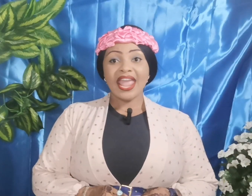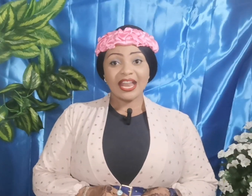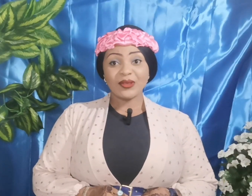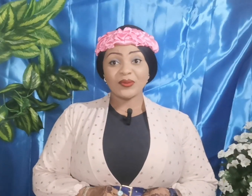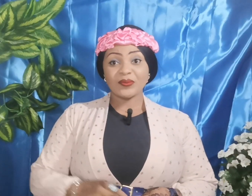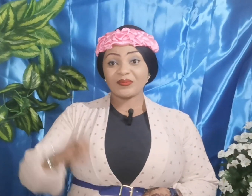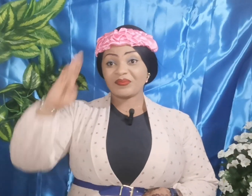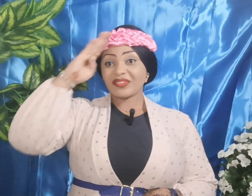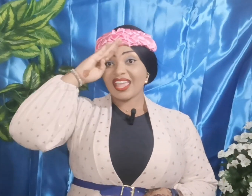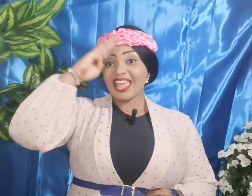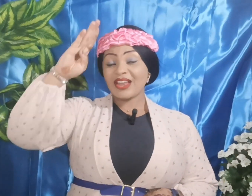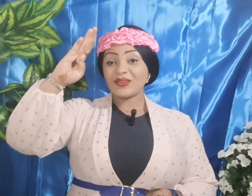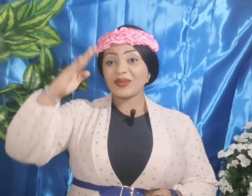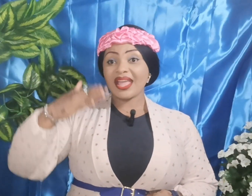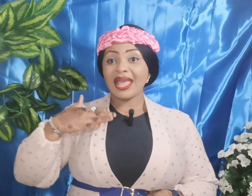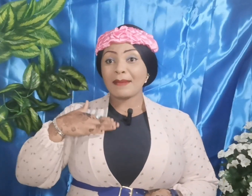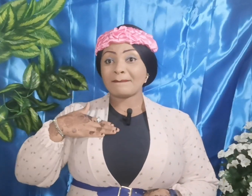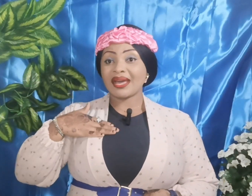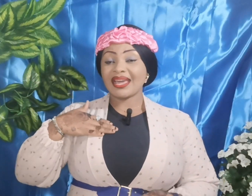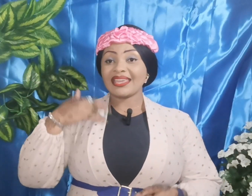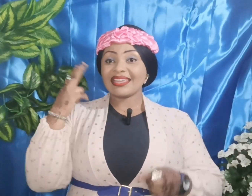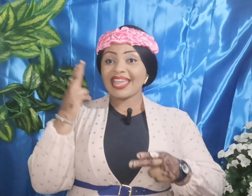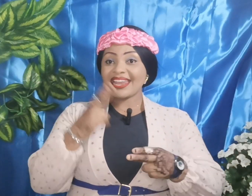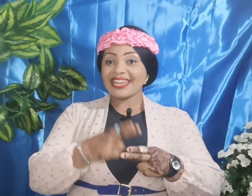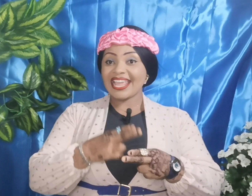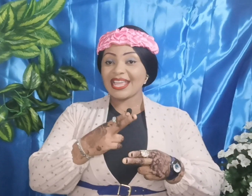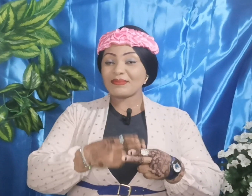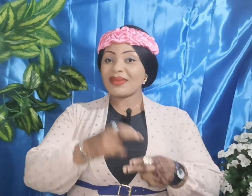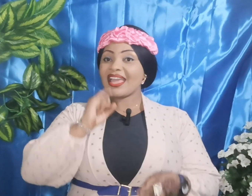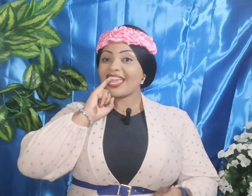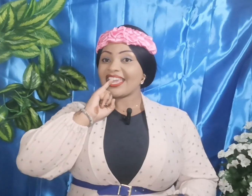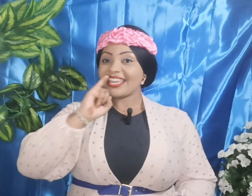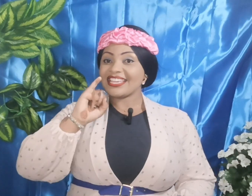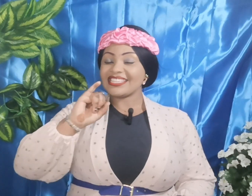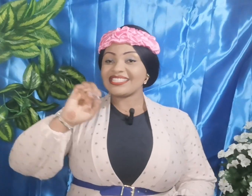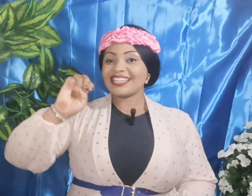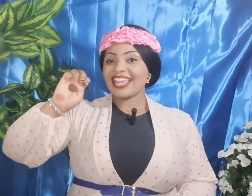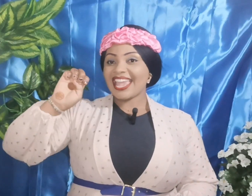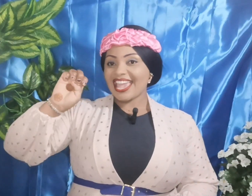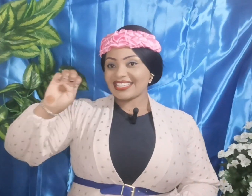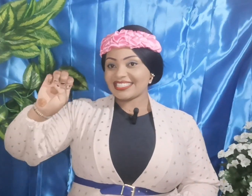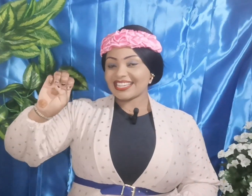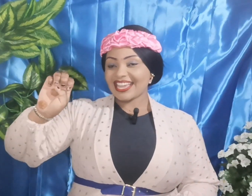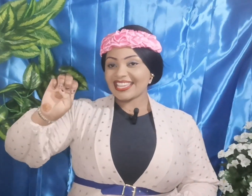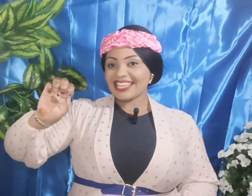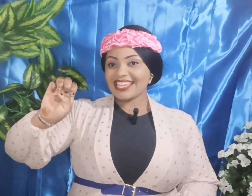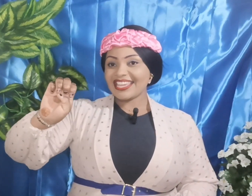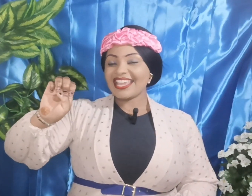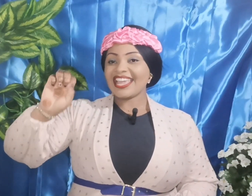Hello. Hello. My name is Esther.